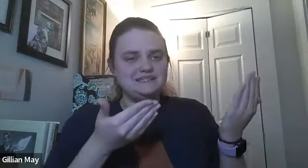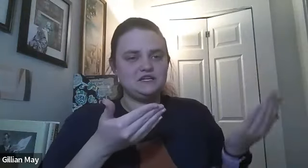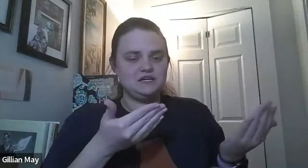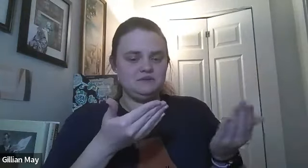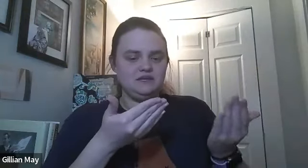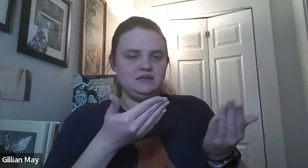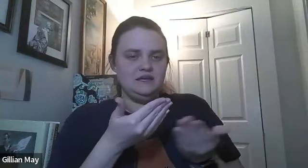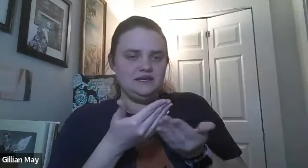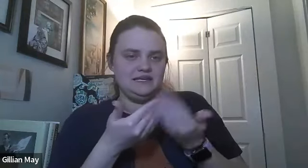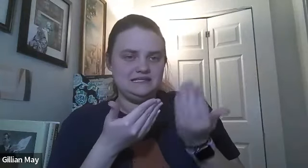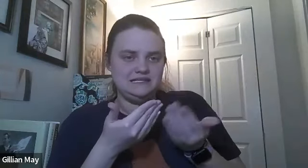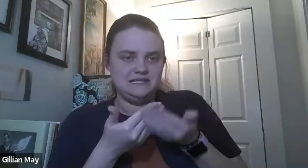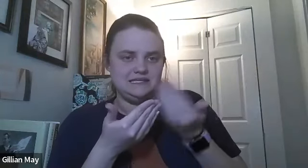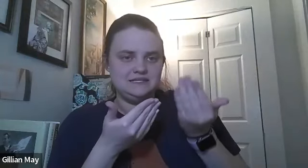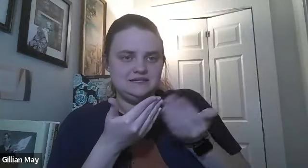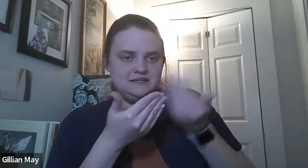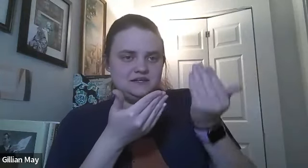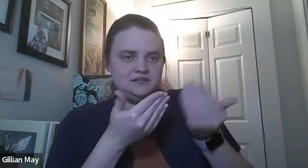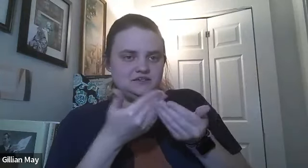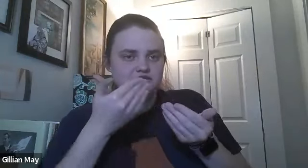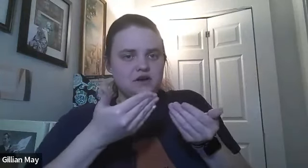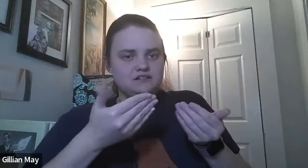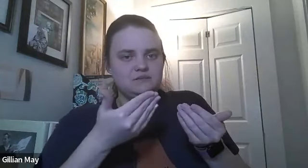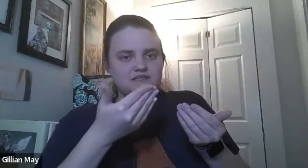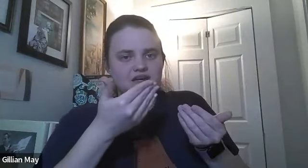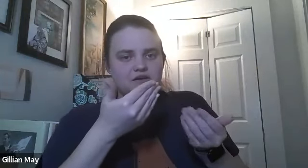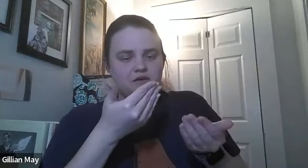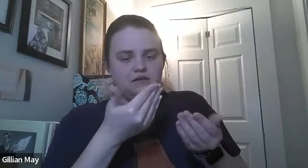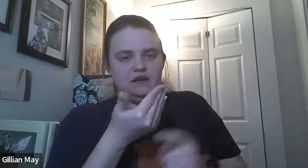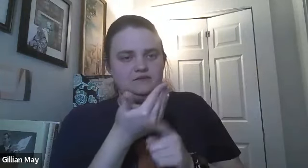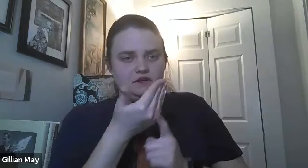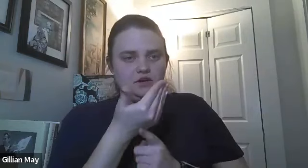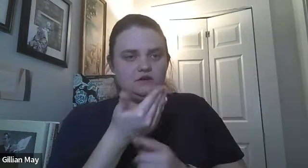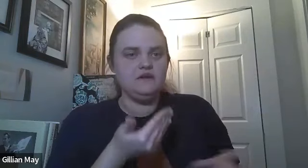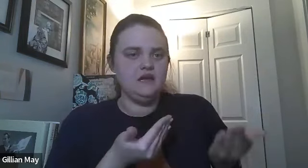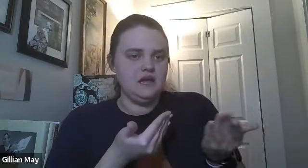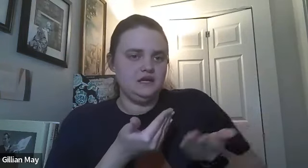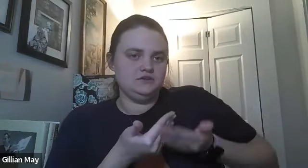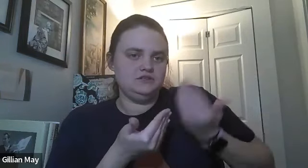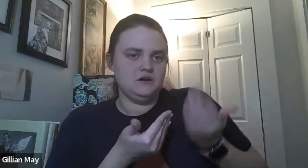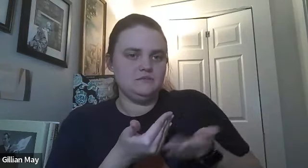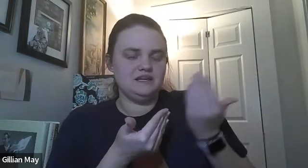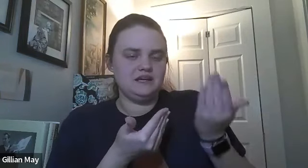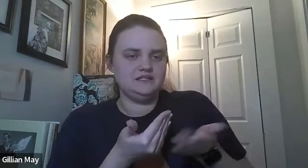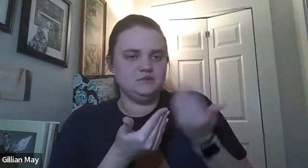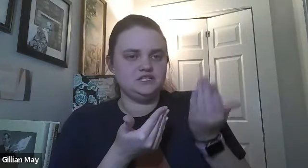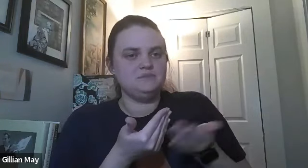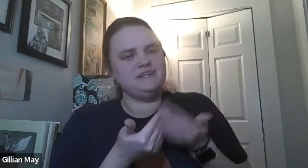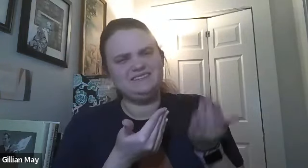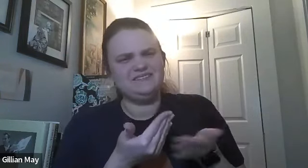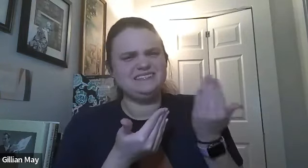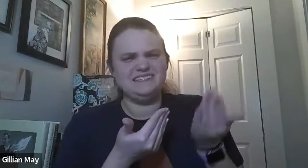is going to be easy. So your non-dominant is kind of like kind of in a curve and your dominant kind of is brushing up like, oh, this is